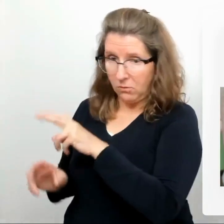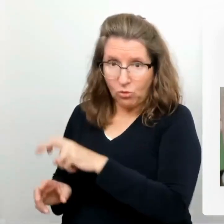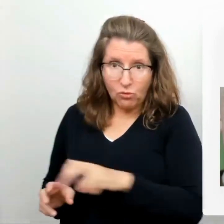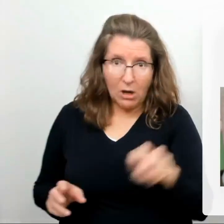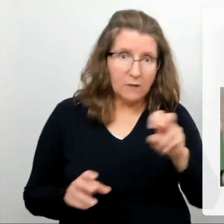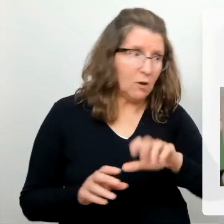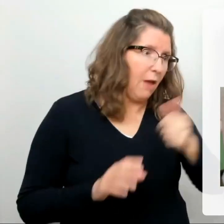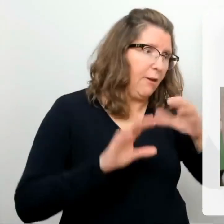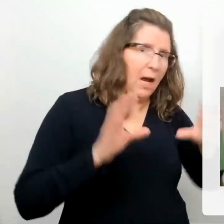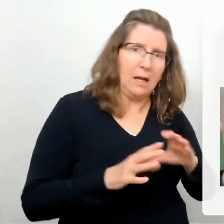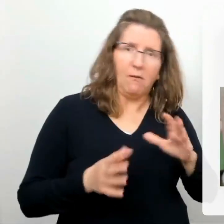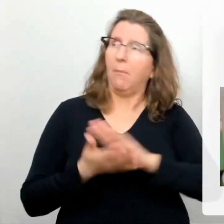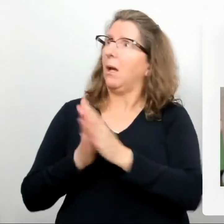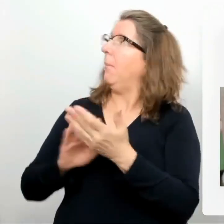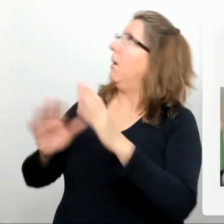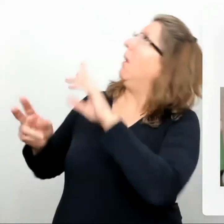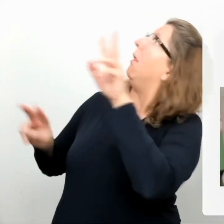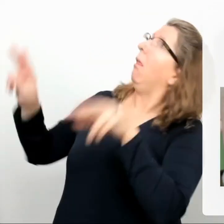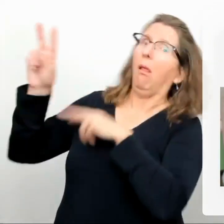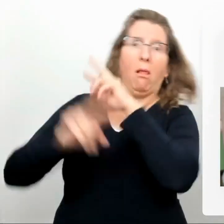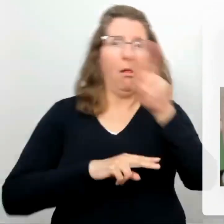class or activity to activity.